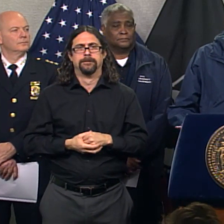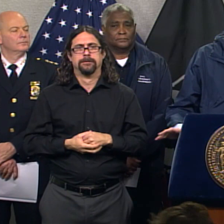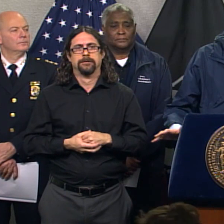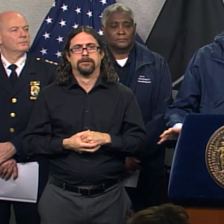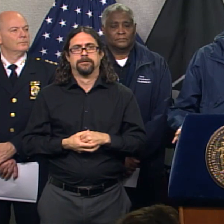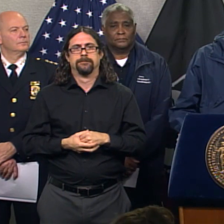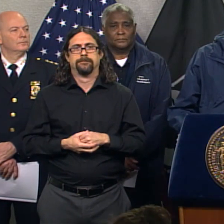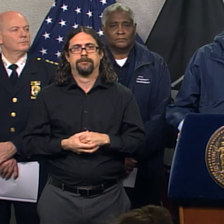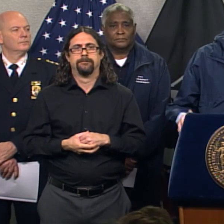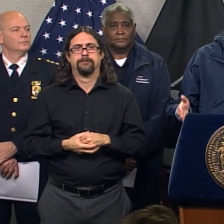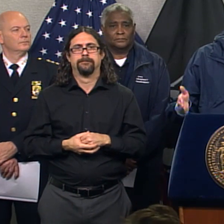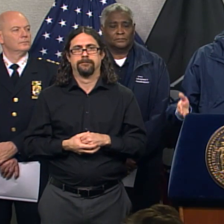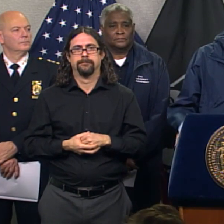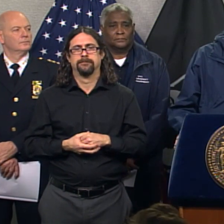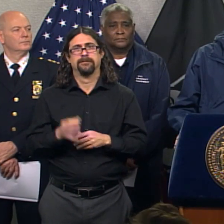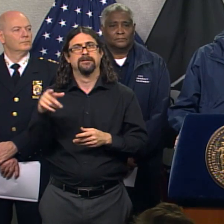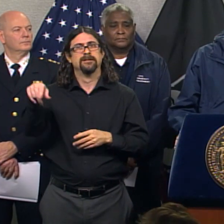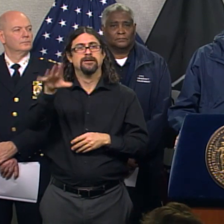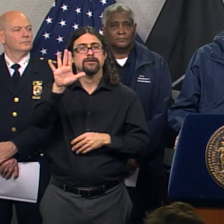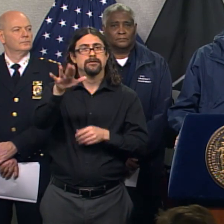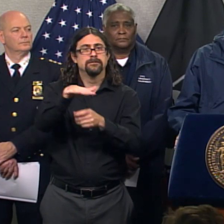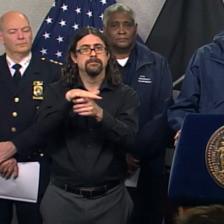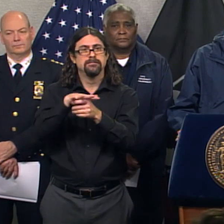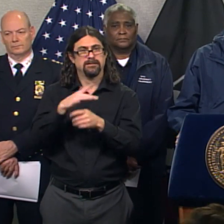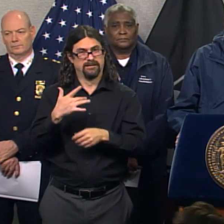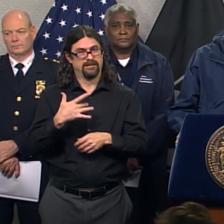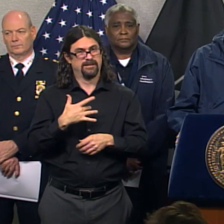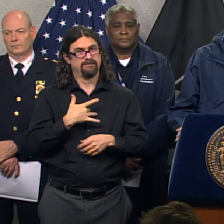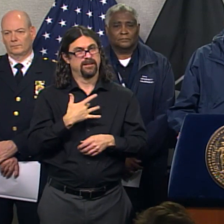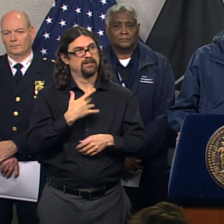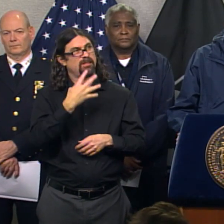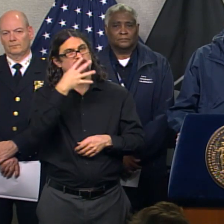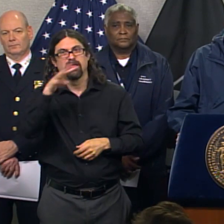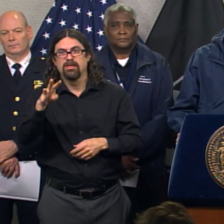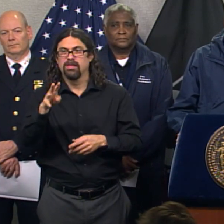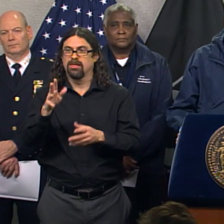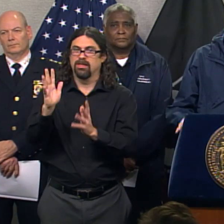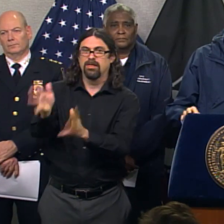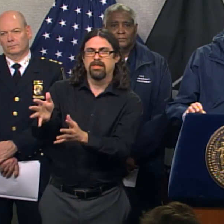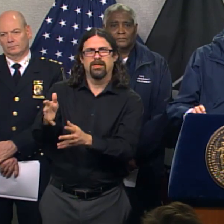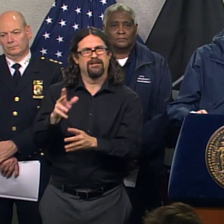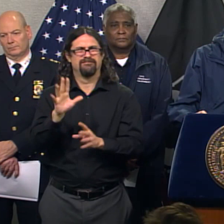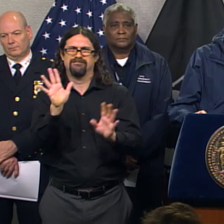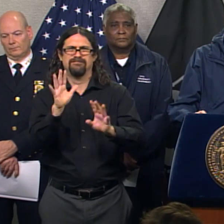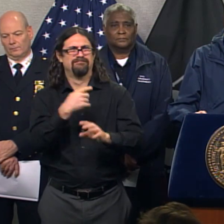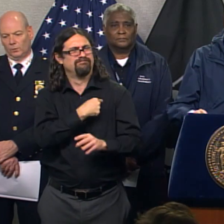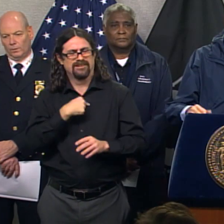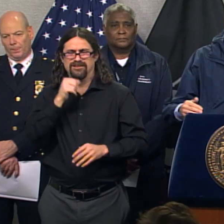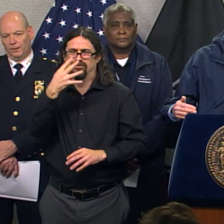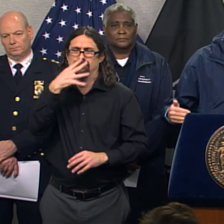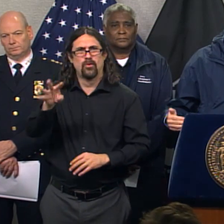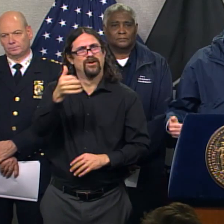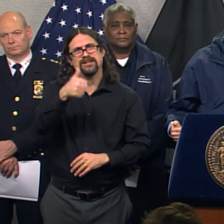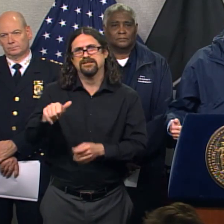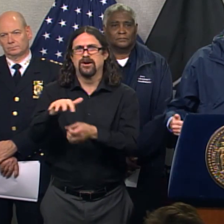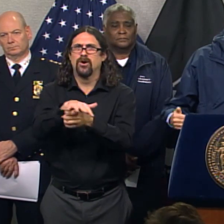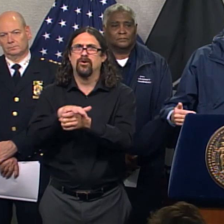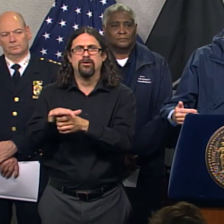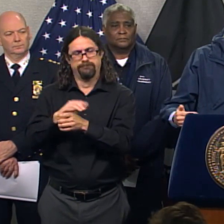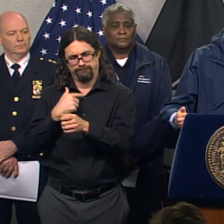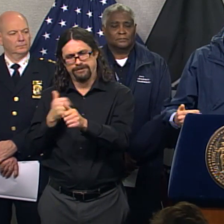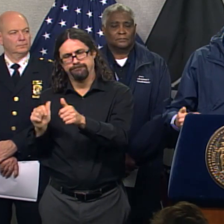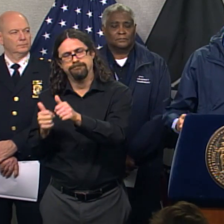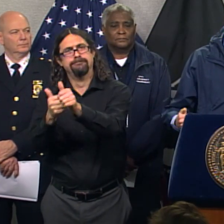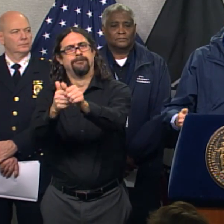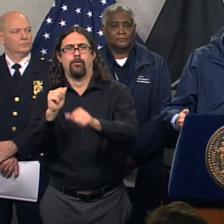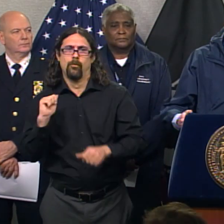all based on, a very systematic plan. We're going to reach every neighborhood. We're going to reach every street. But here's what we want to emphasize. One,